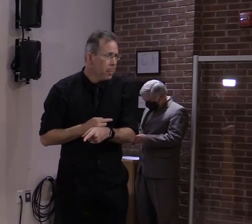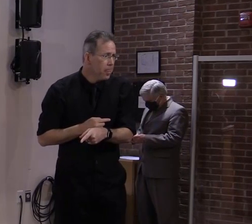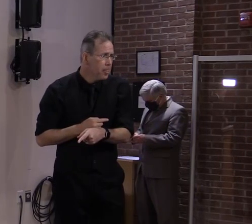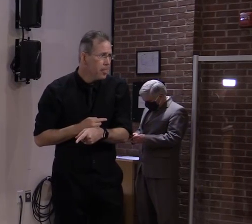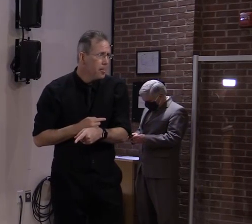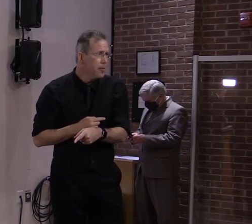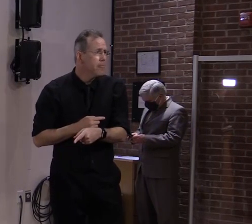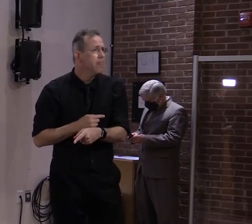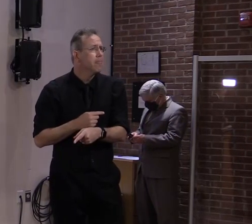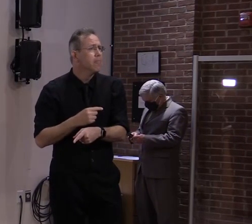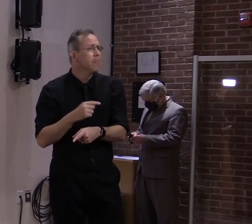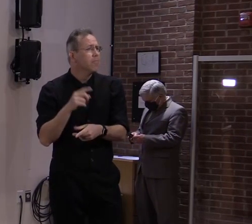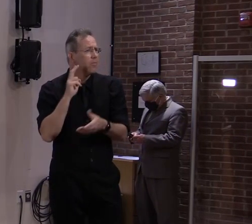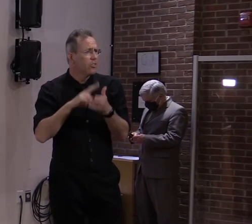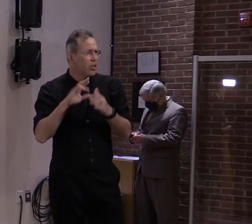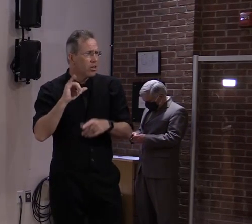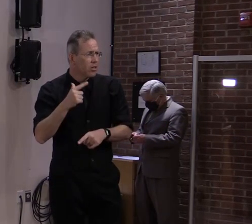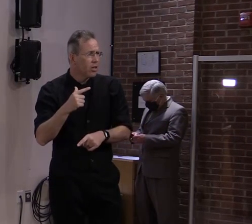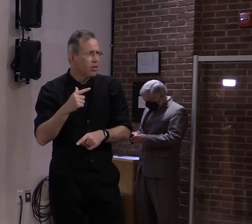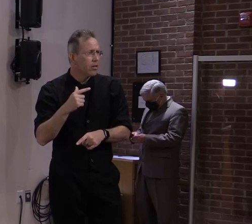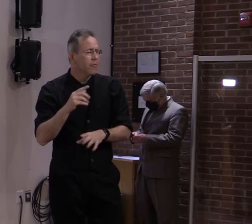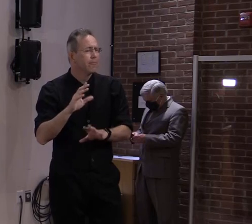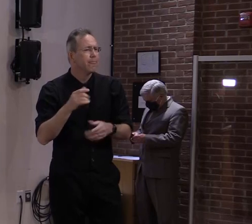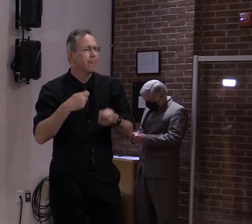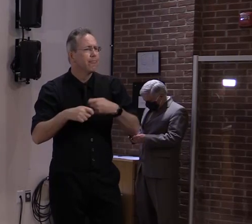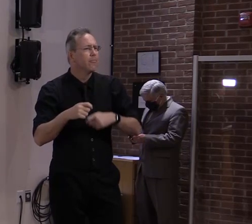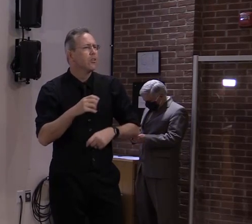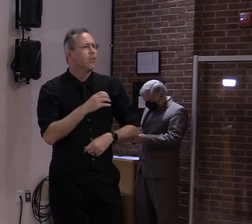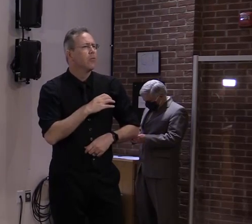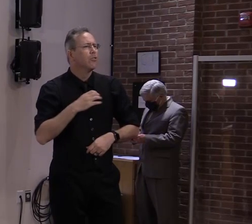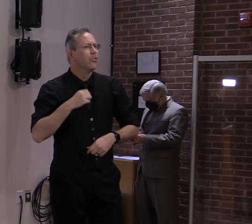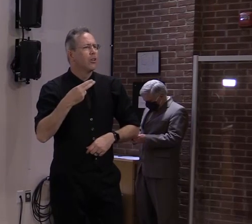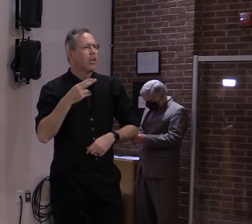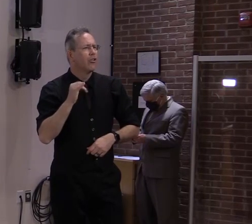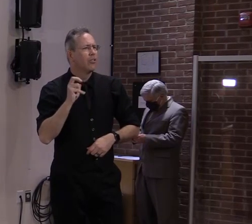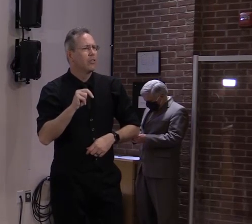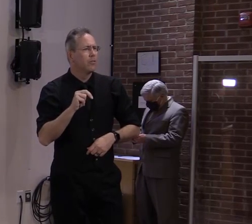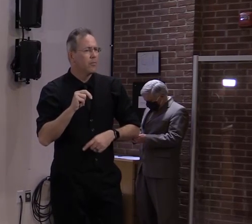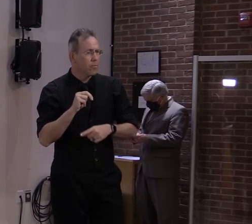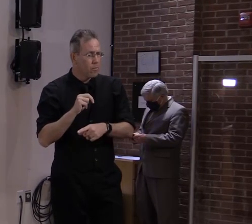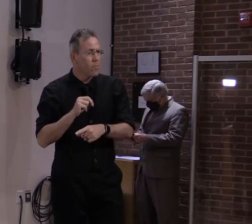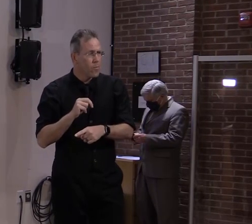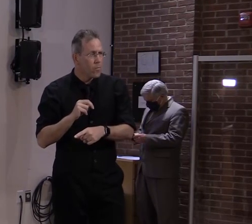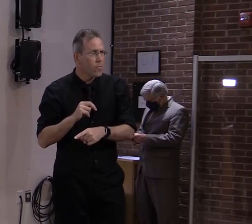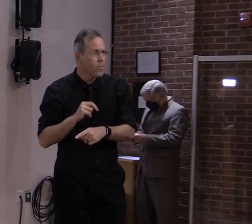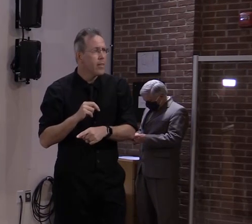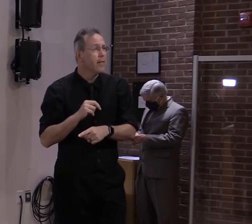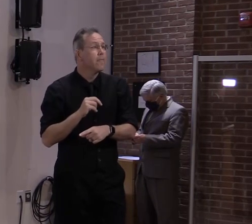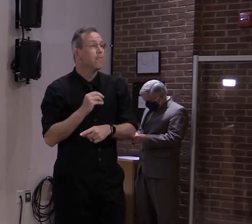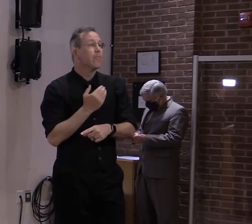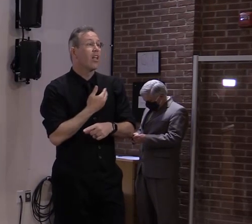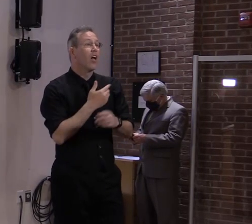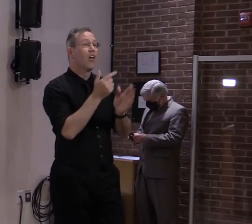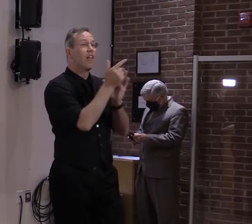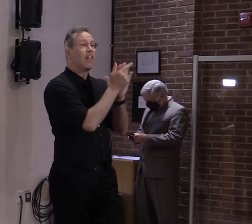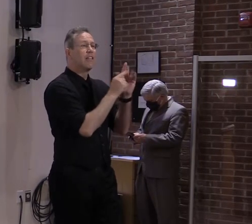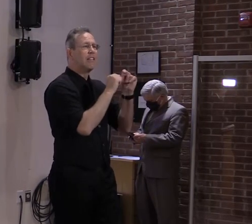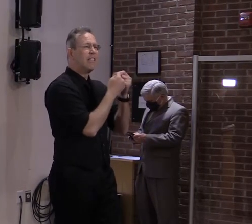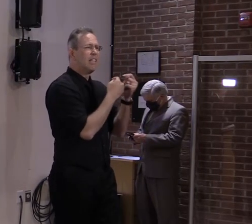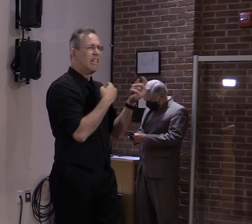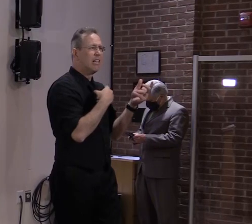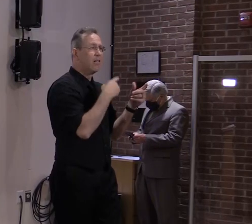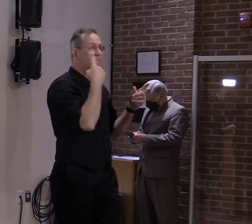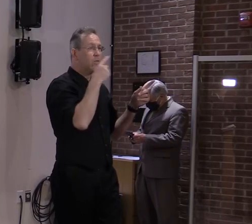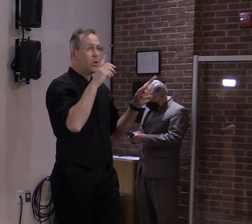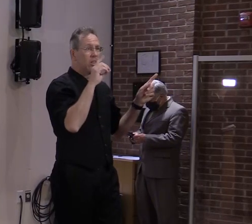Governor, this is Commissioner Harrington. I would just add that our legal team, from a labor perspective, is